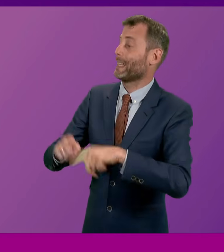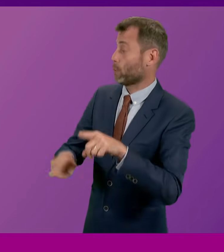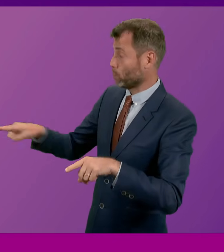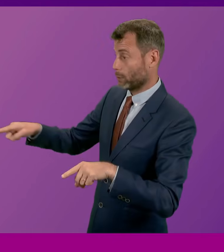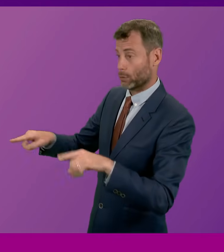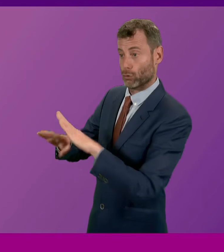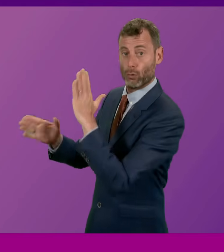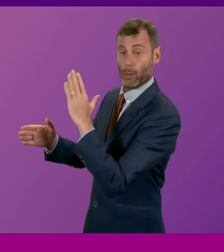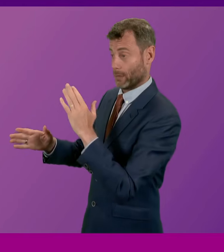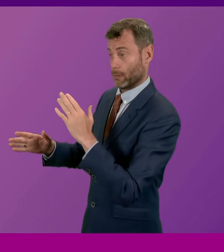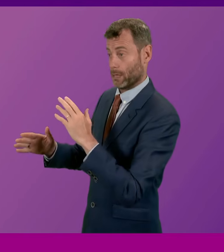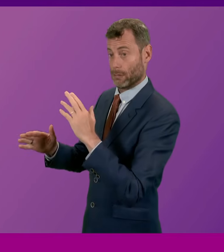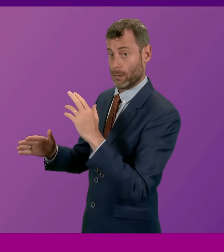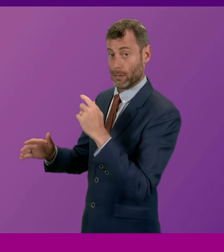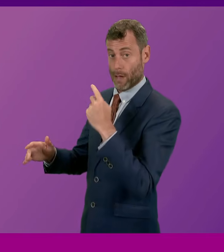false. Now,